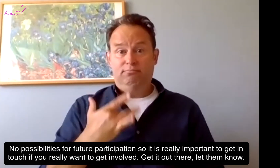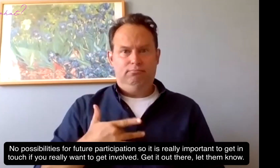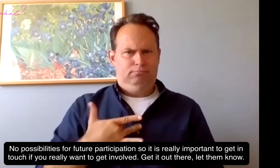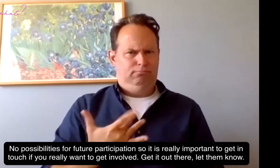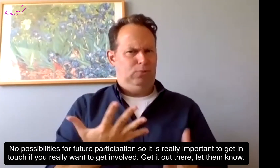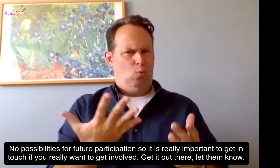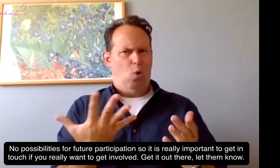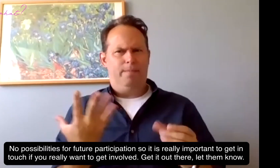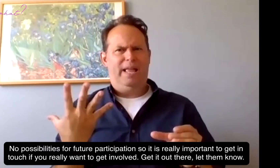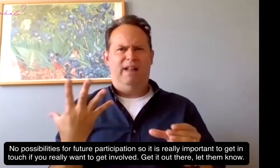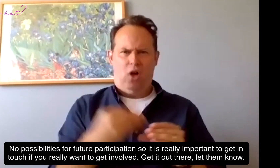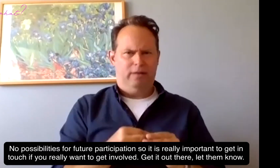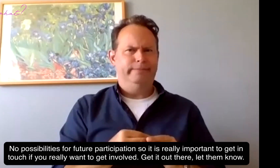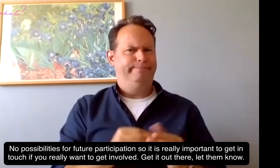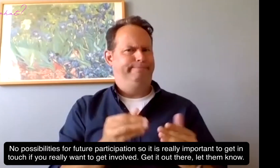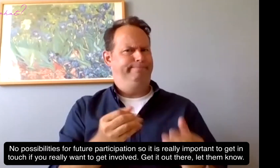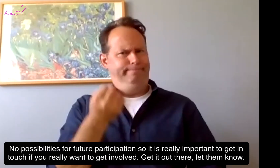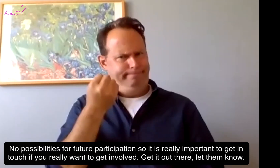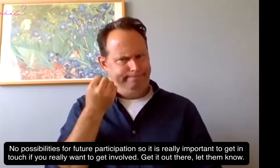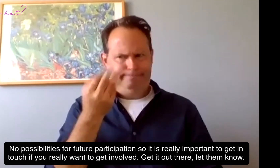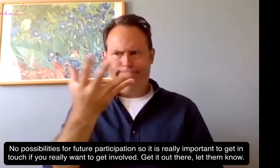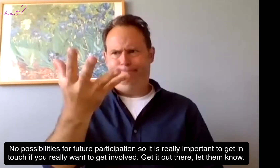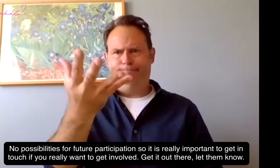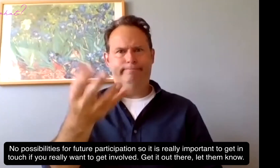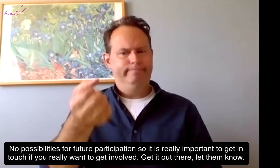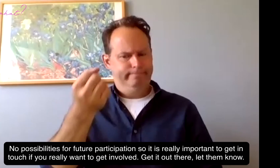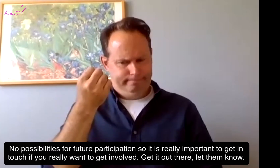involved. Get out there. Let them know.